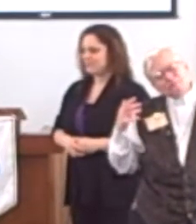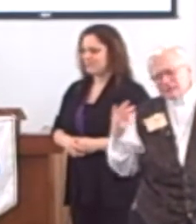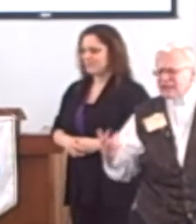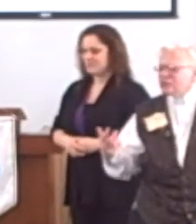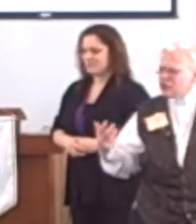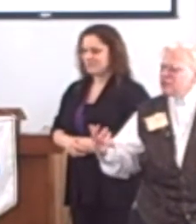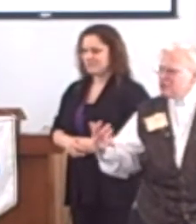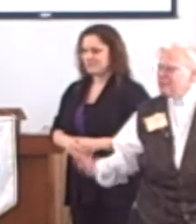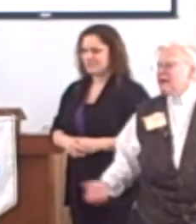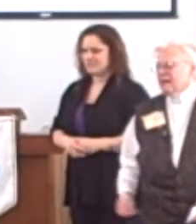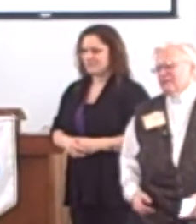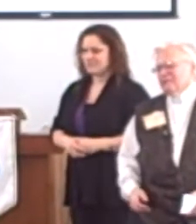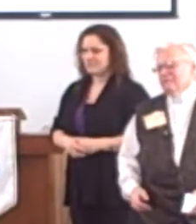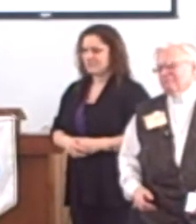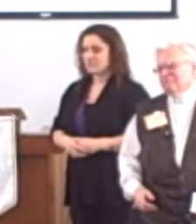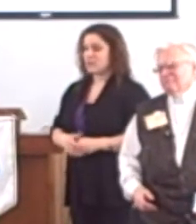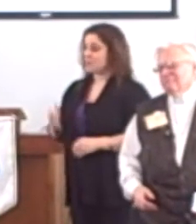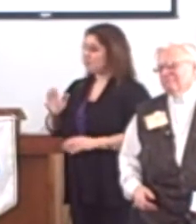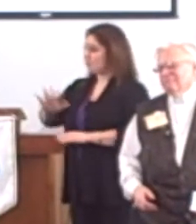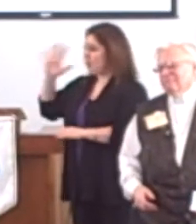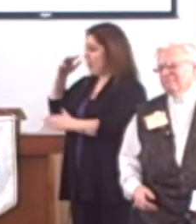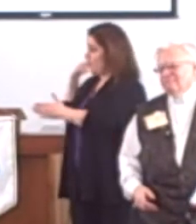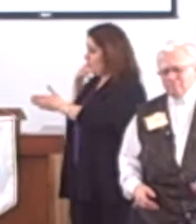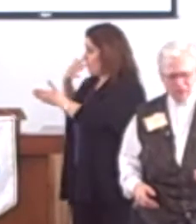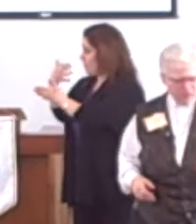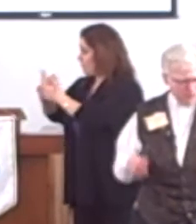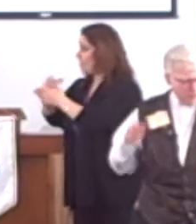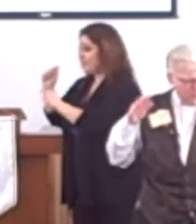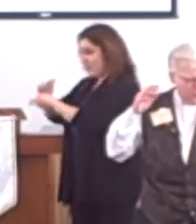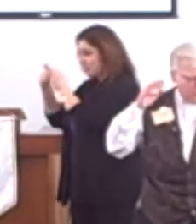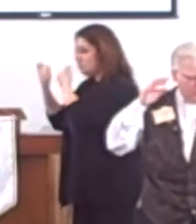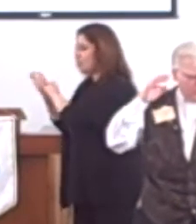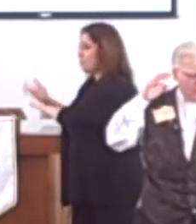And we can't change the past.